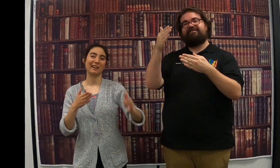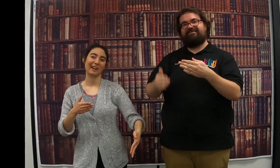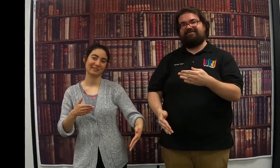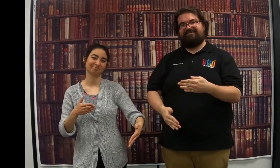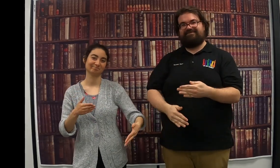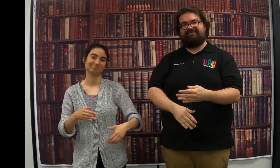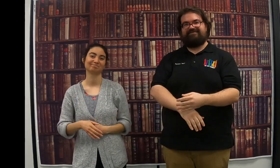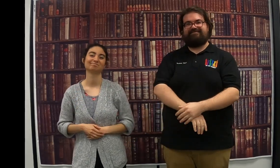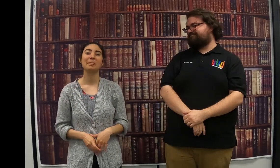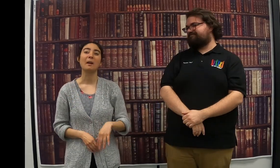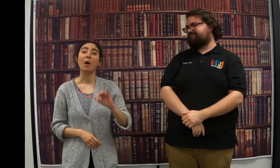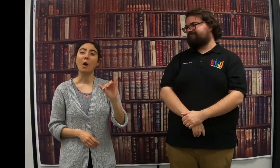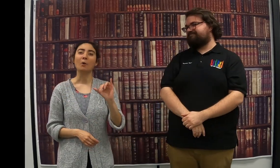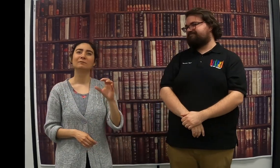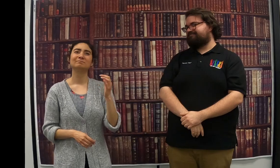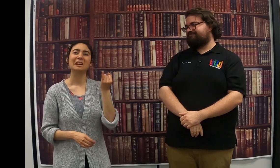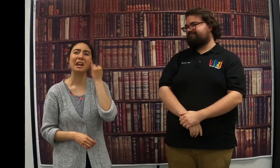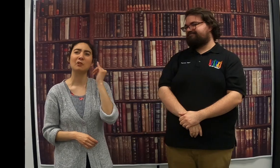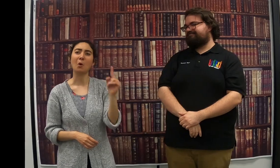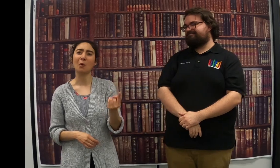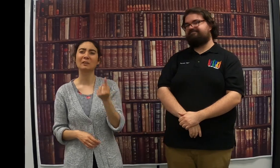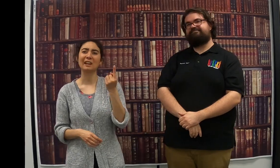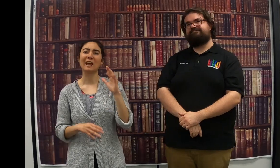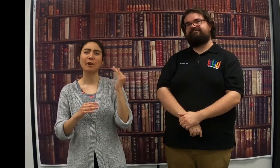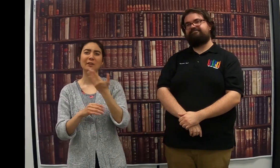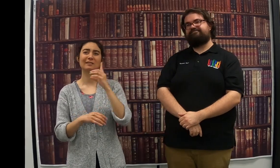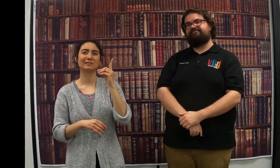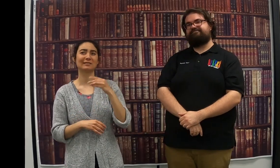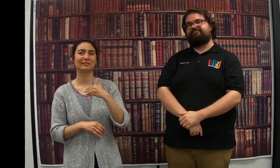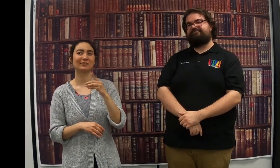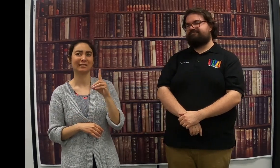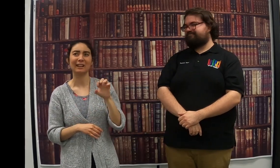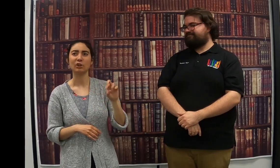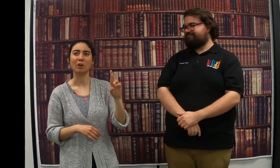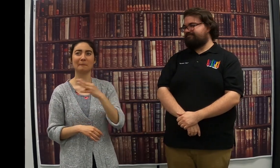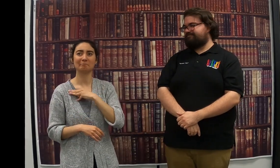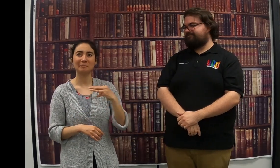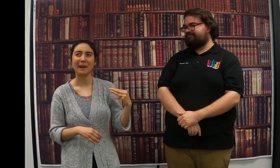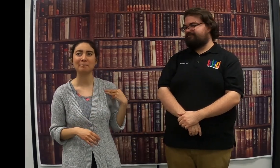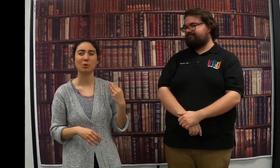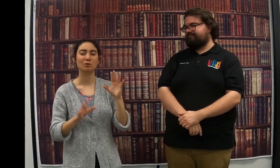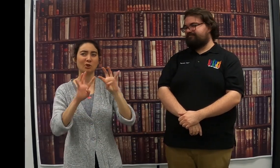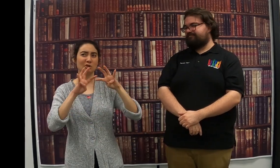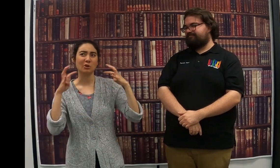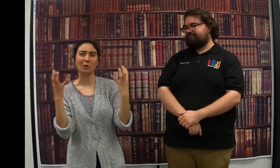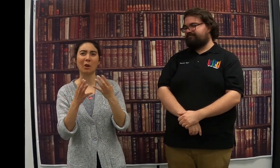end. Oh, if only our dear members of the circle would appear as simply as that.